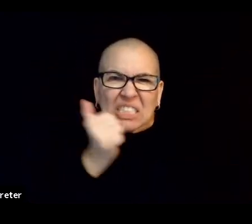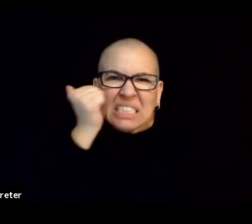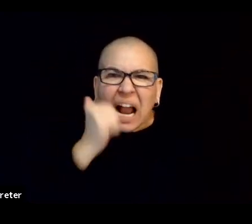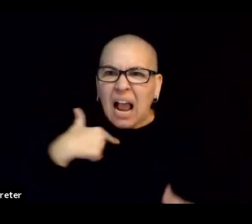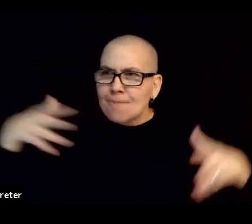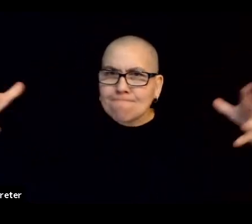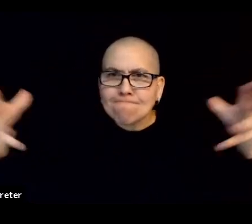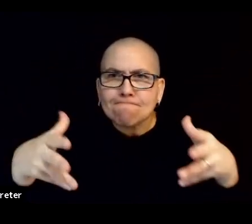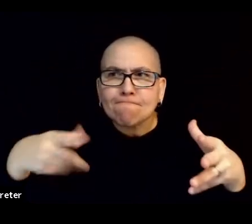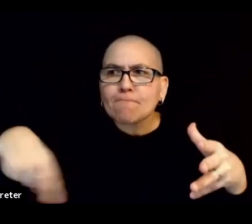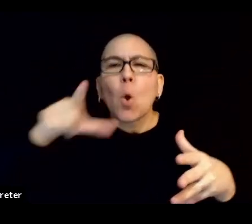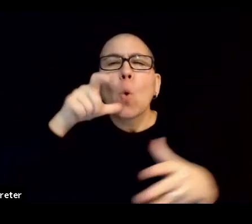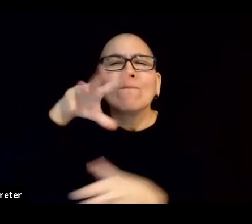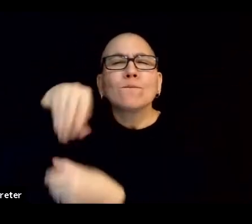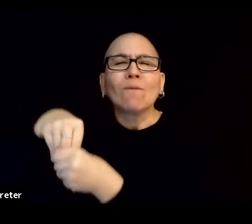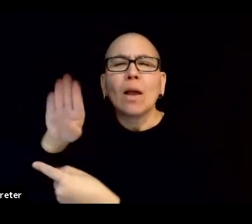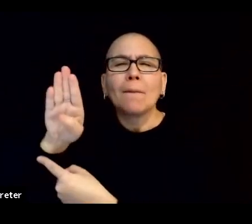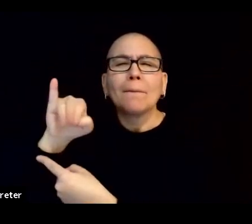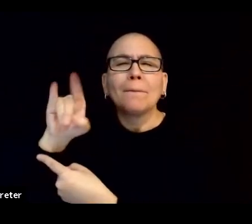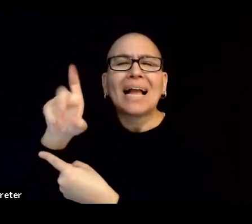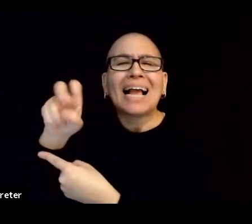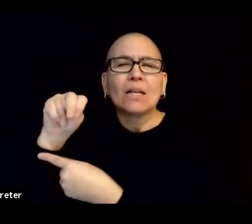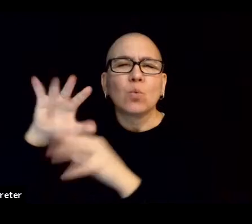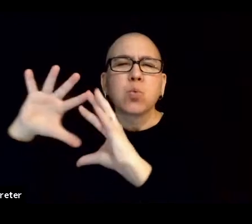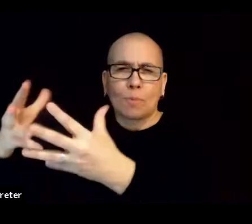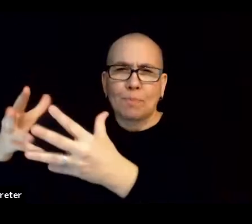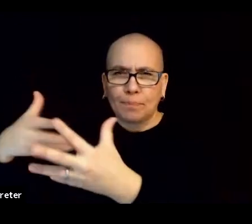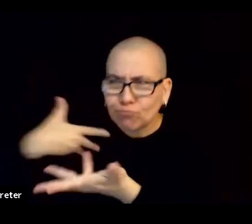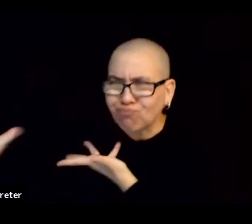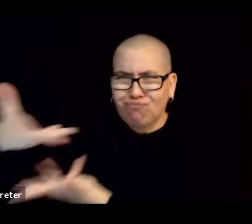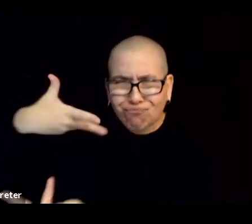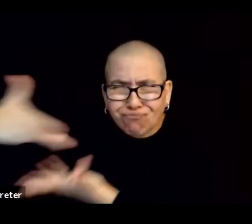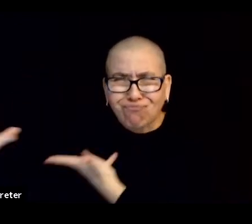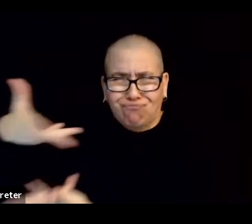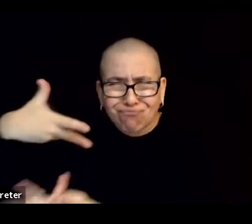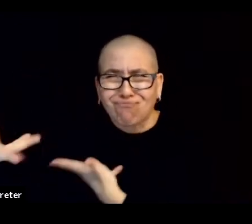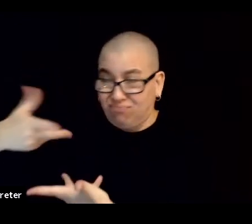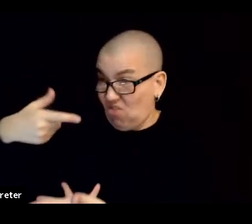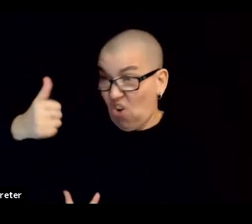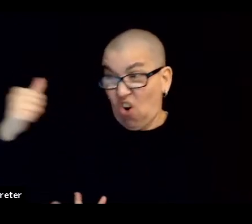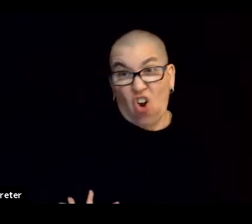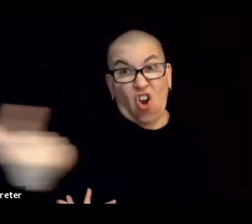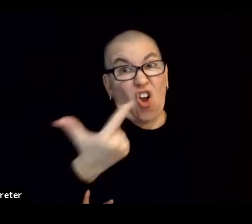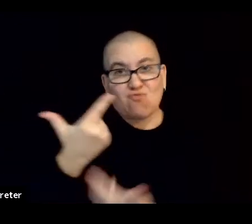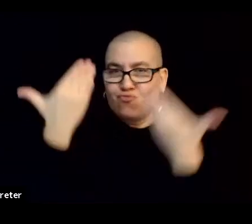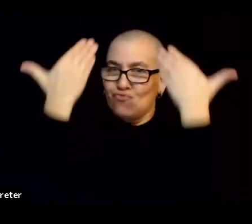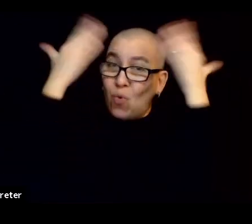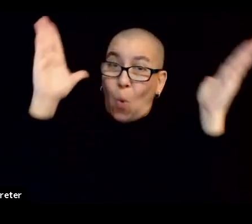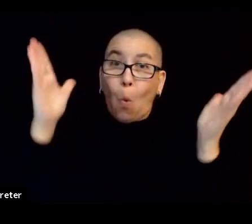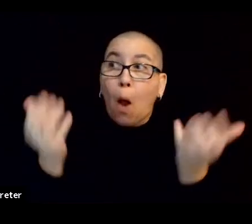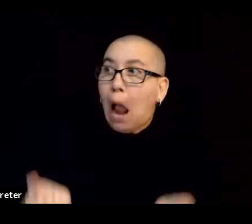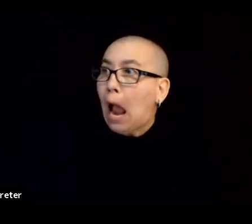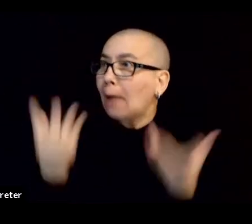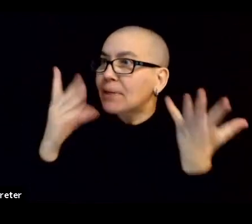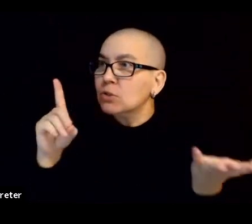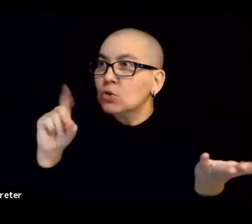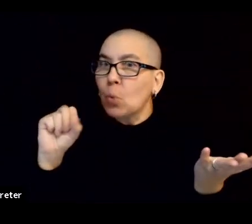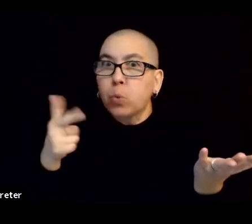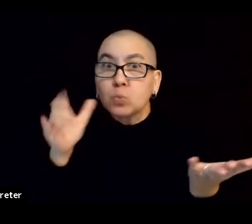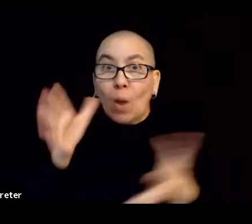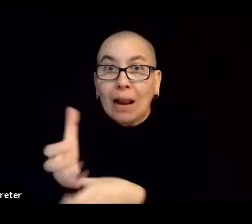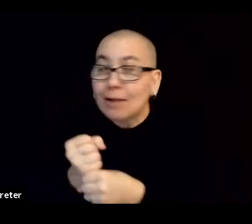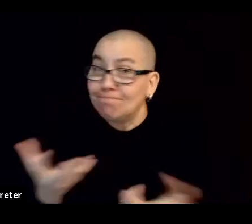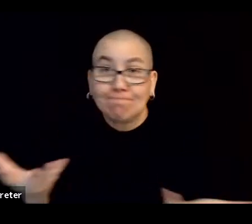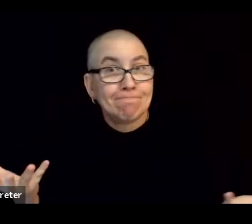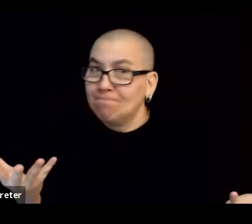don't yet have a good idea of what they're going to give. They need to, and again, I think For the folks out there who are wondering why transitions matter and